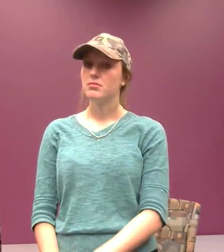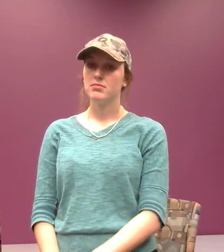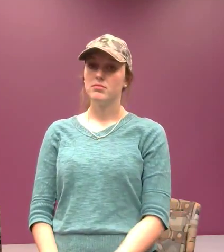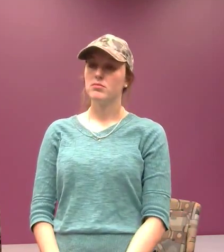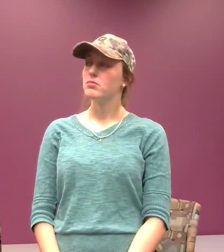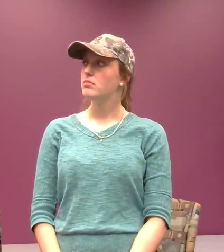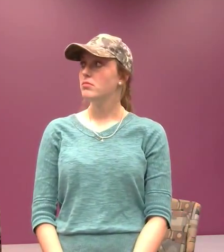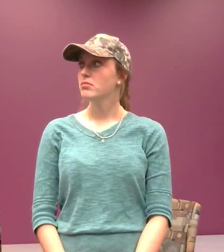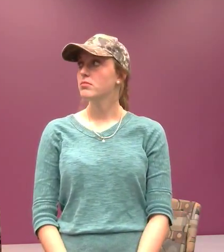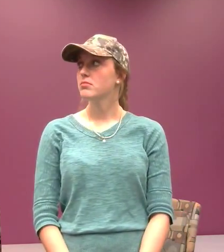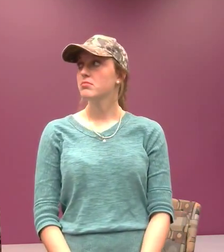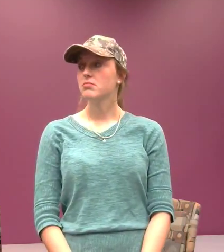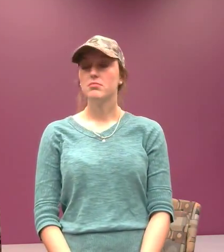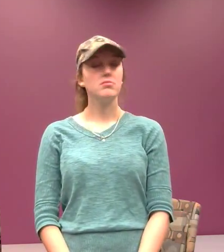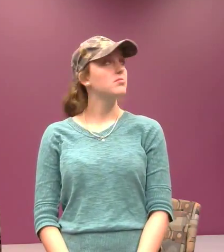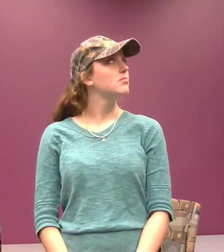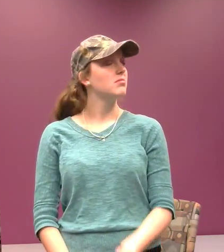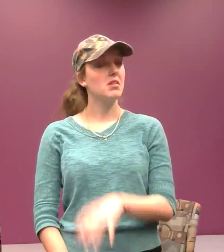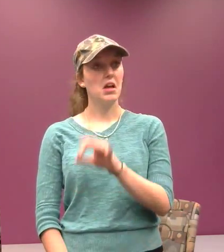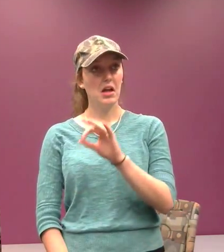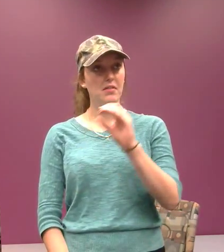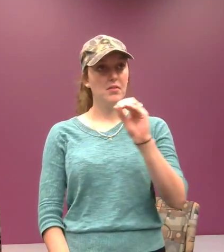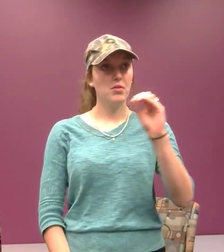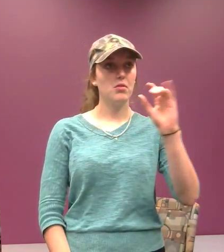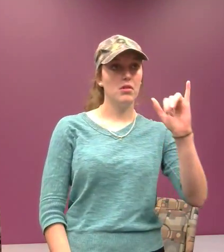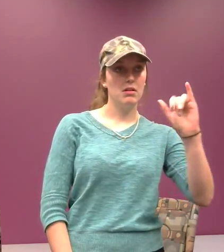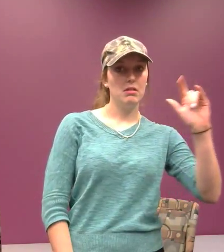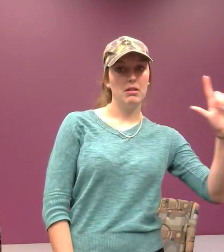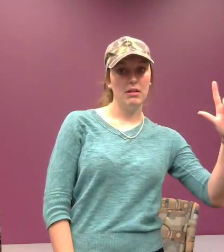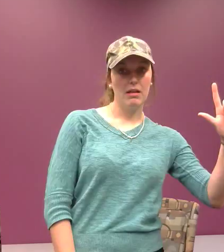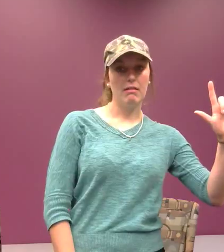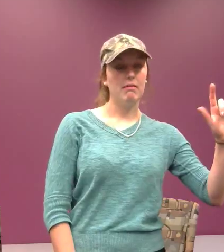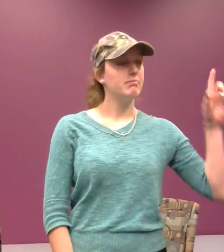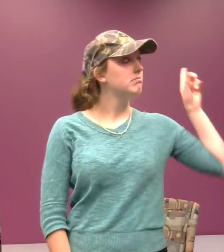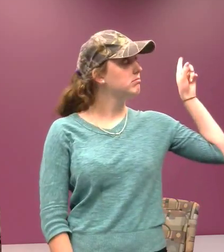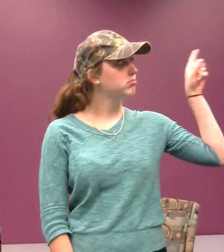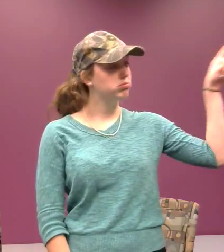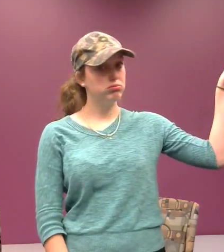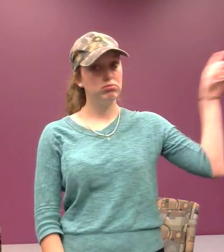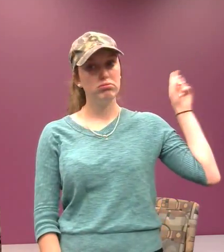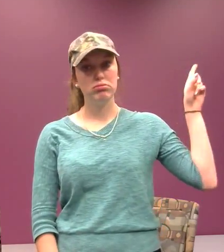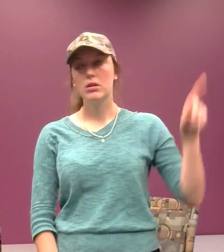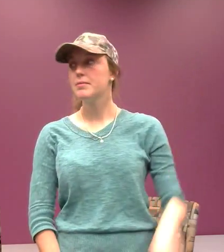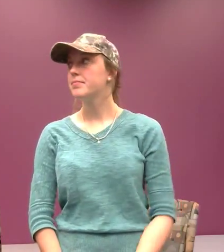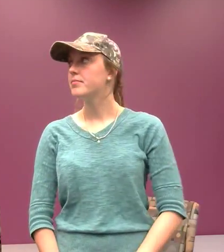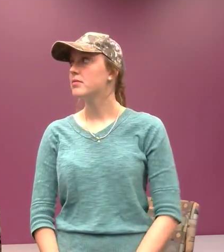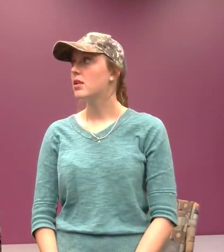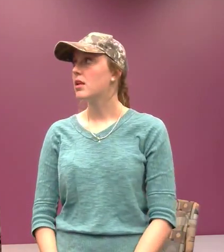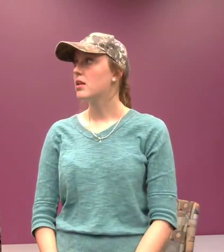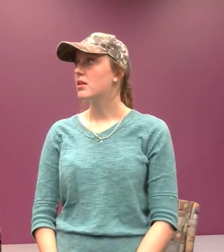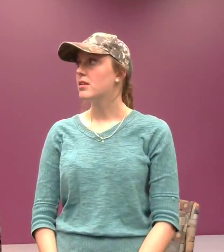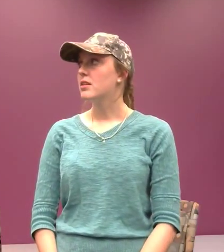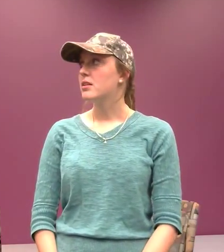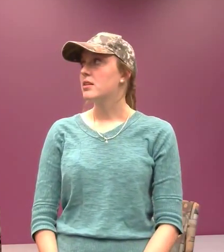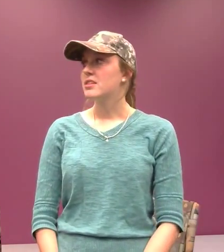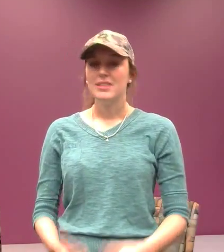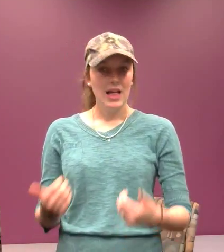This is O plus I. That's L. So how how do we get x squared multiplying those